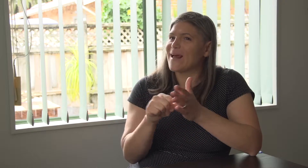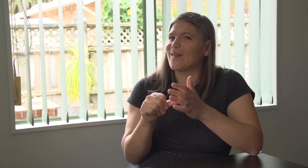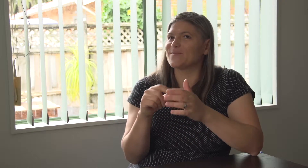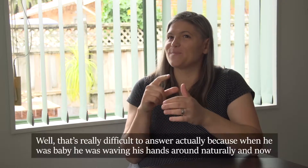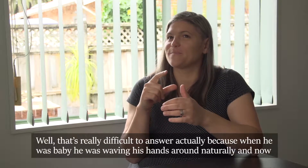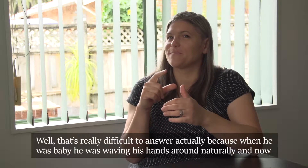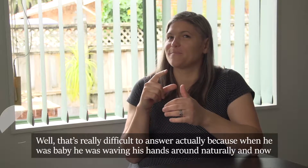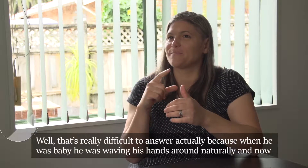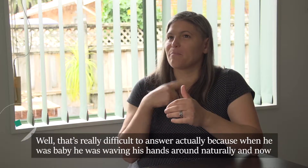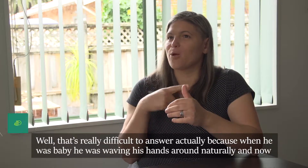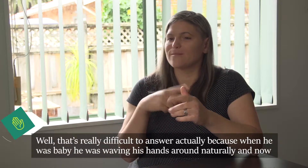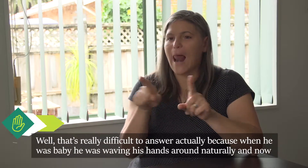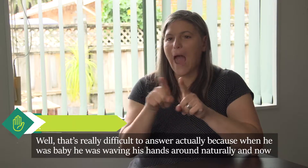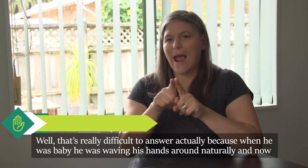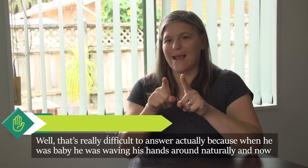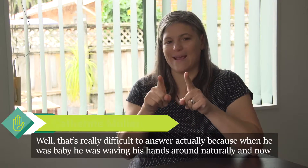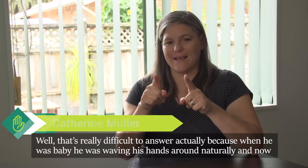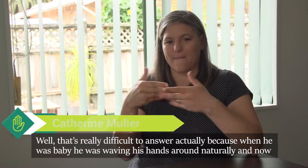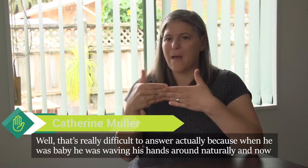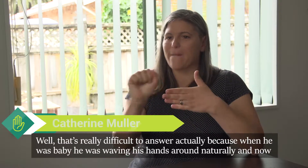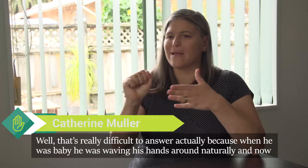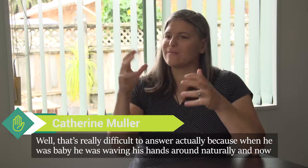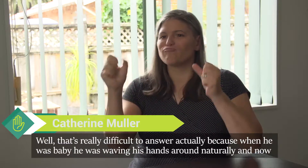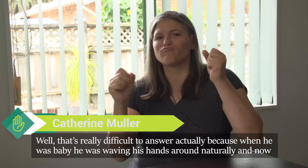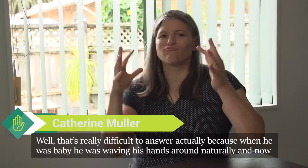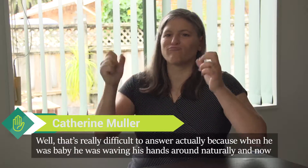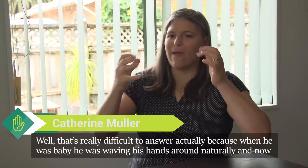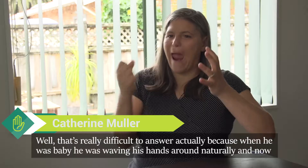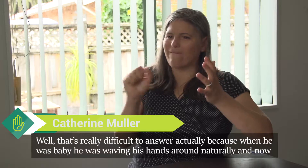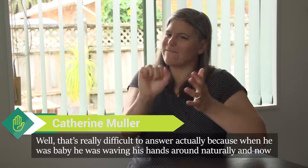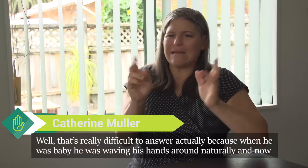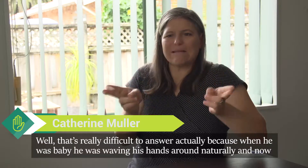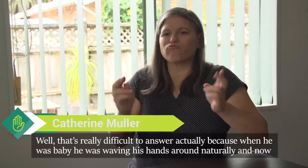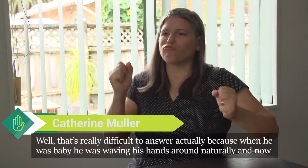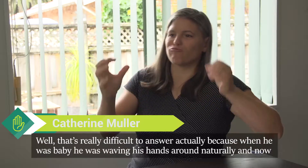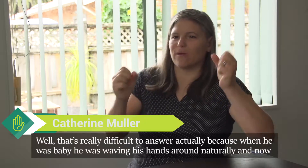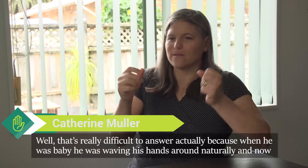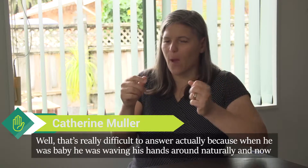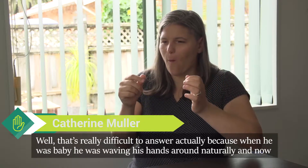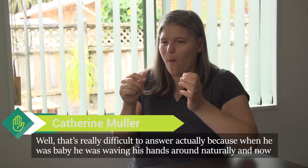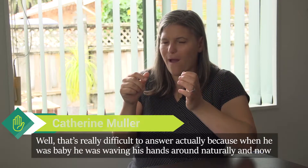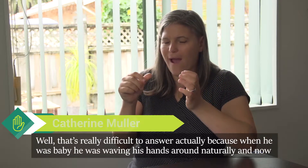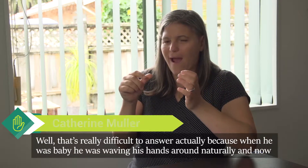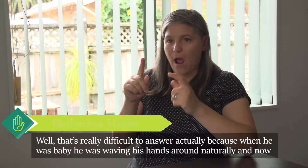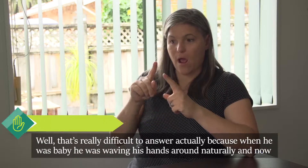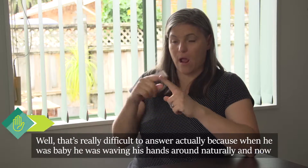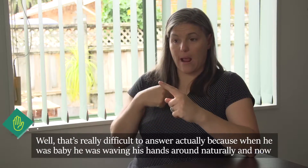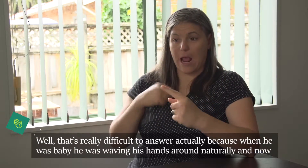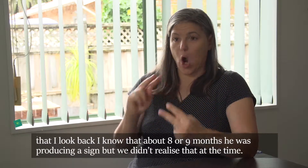Well, that's really difficult to answer, actually, because when he was a baby, he was waving his hands around naturally. And now that I